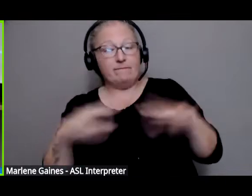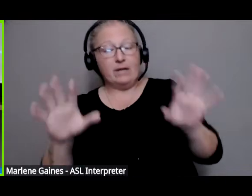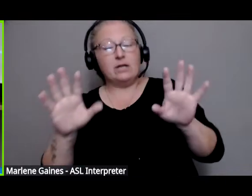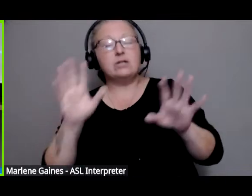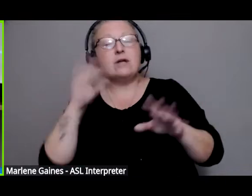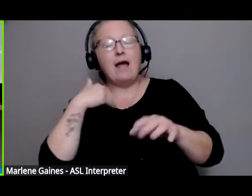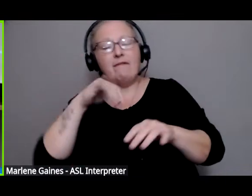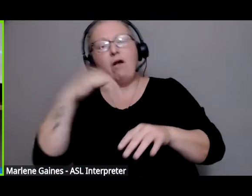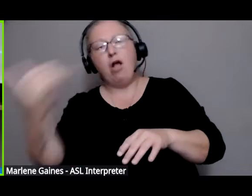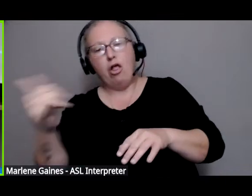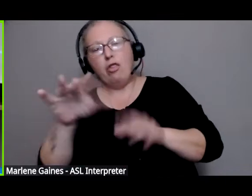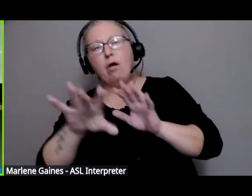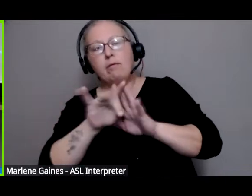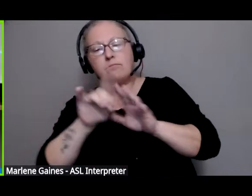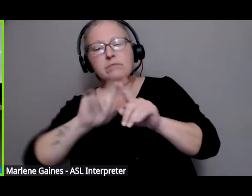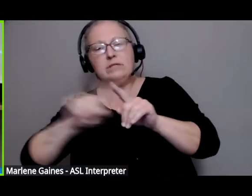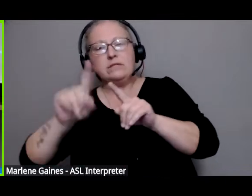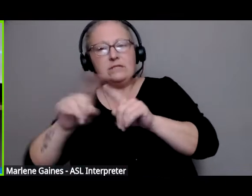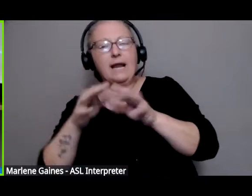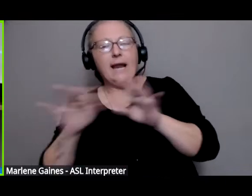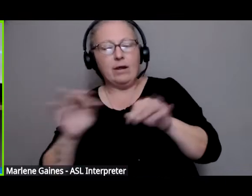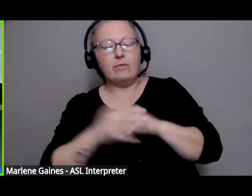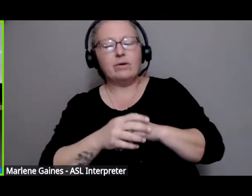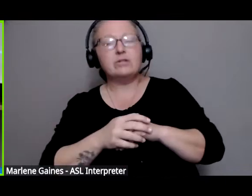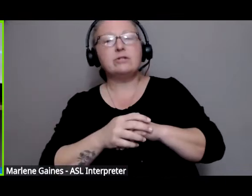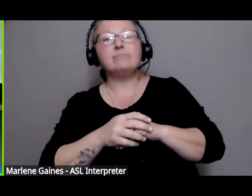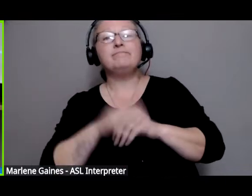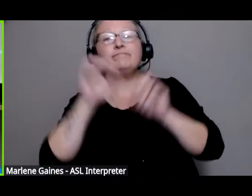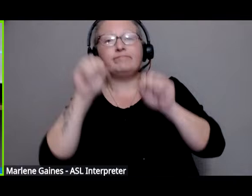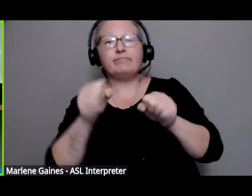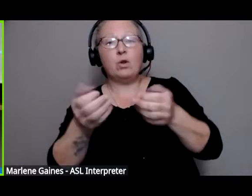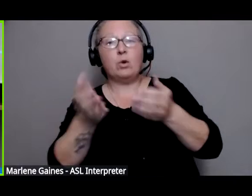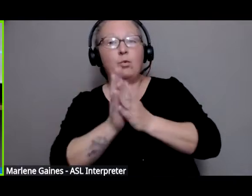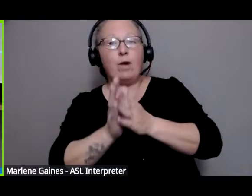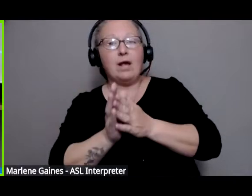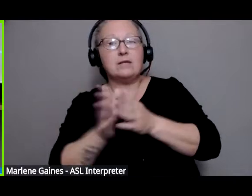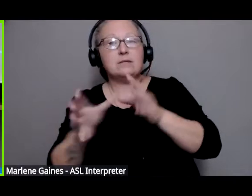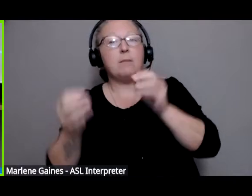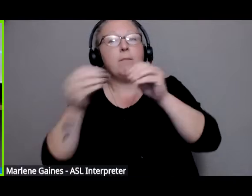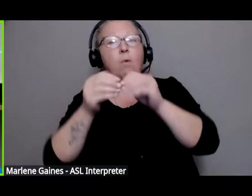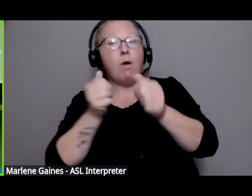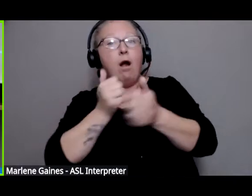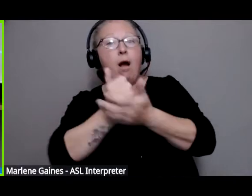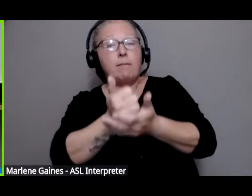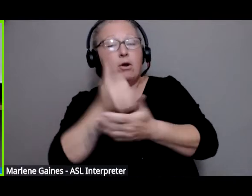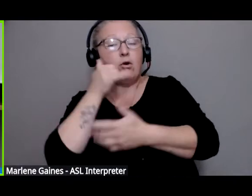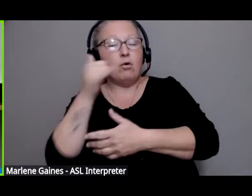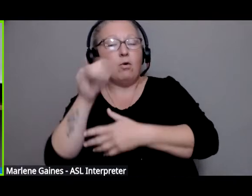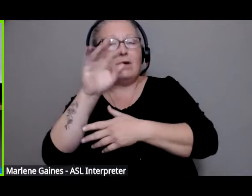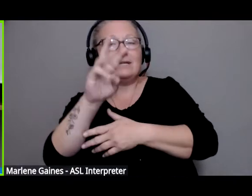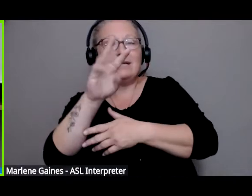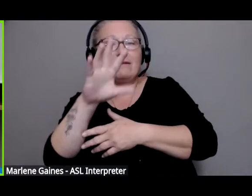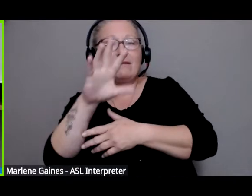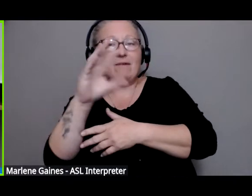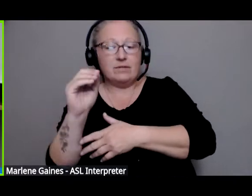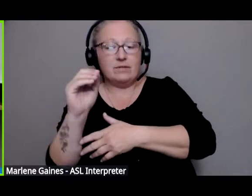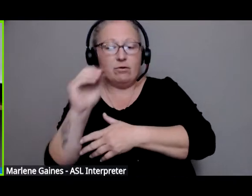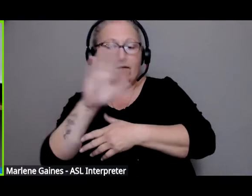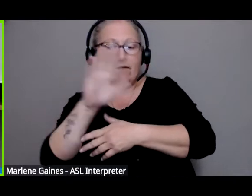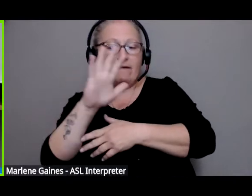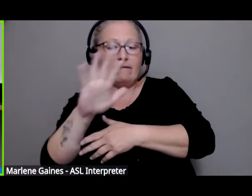ended. Viewers may request additional accommodations by calling